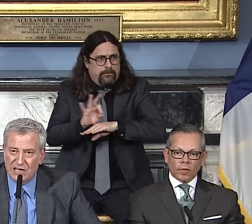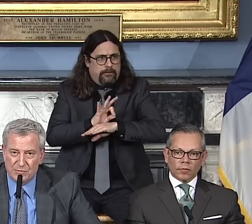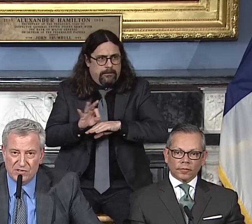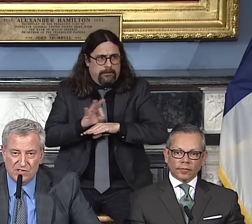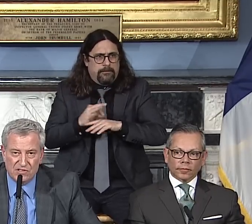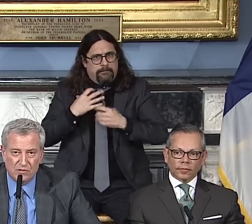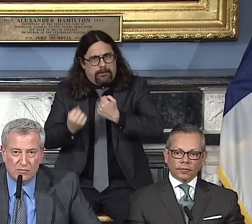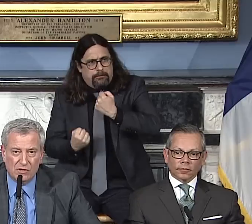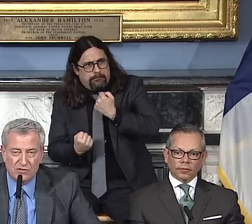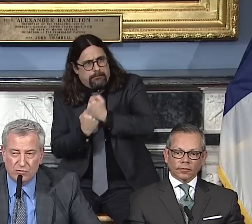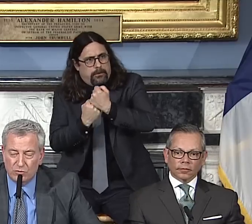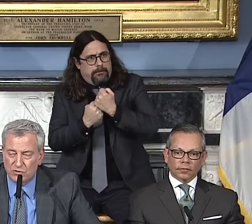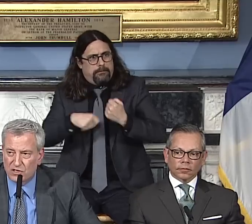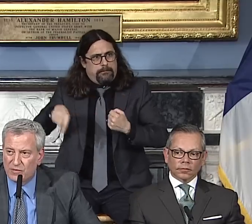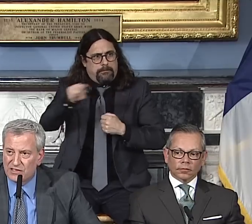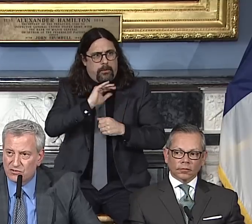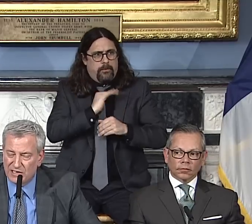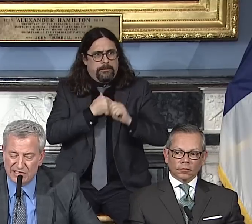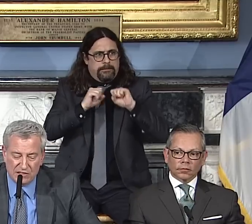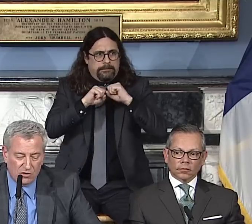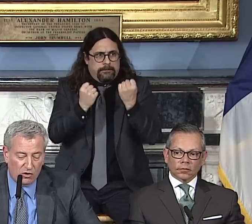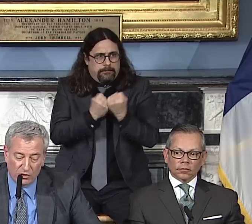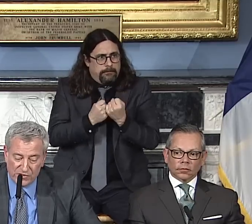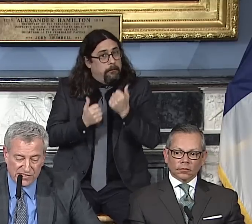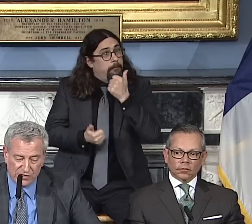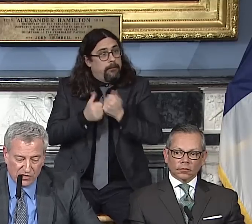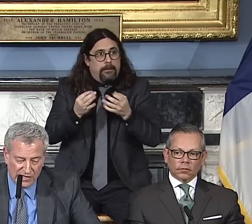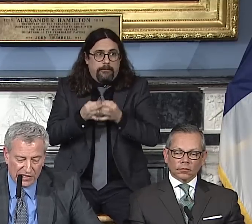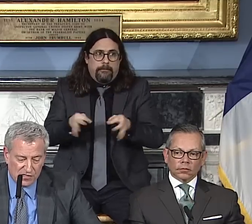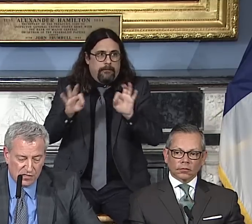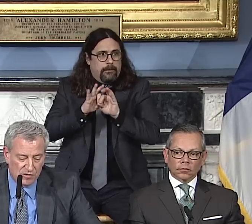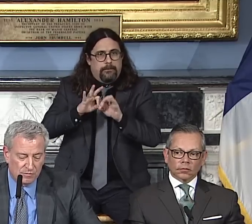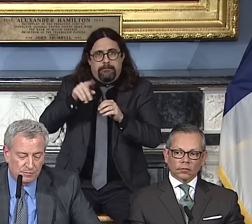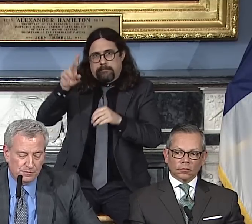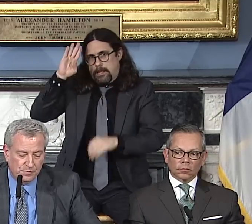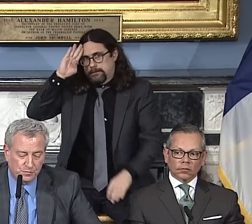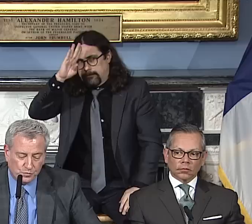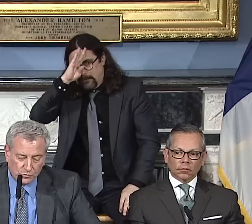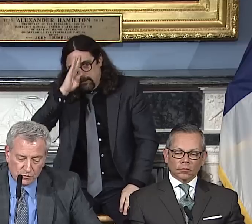crucial, our hospital system, our schools, our mass transit. All of this interconnects.